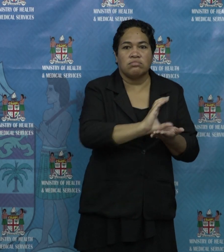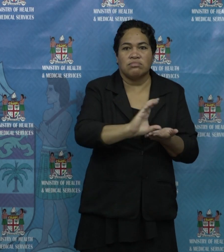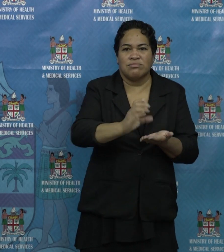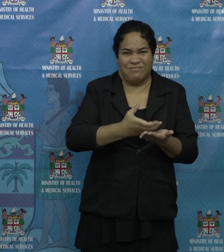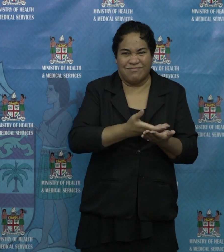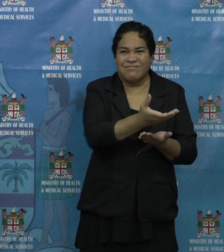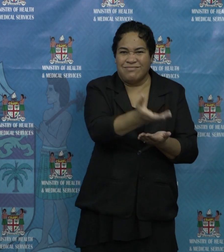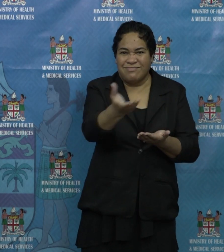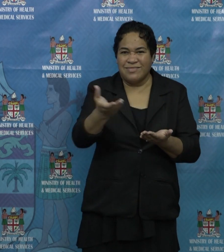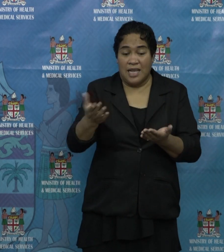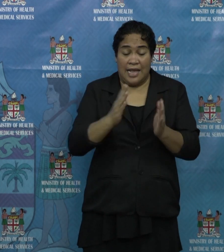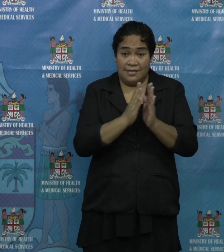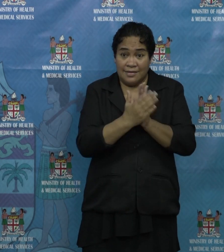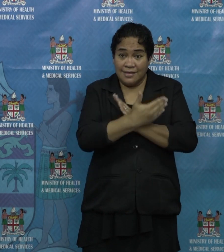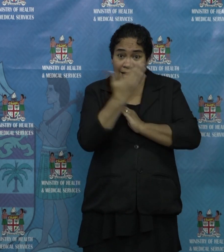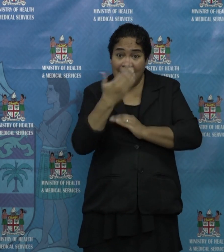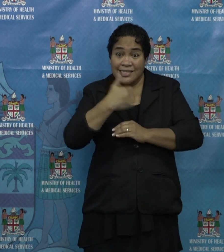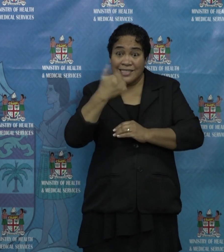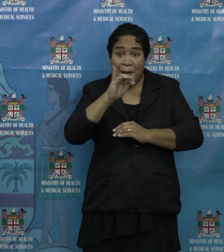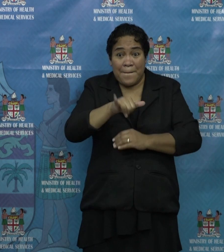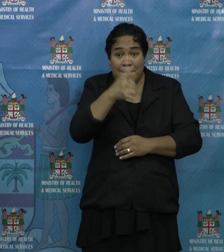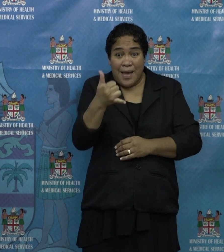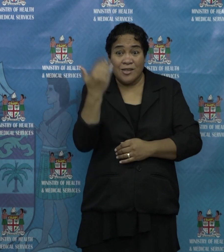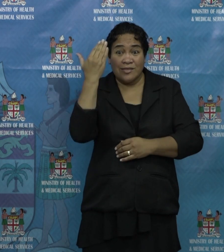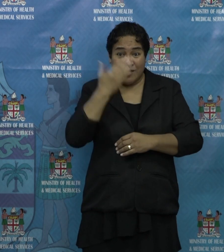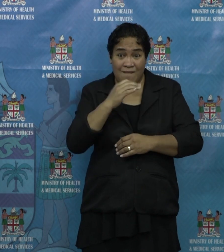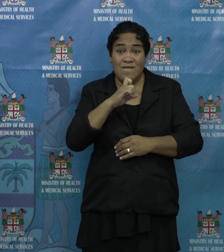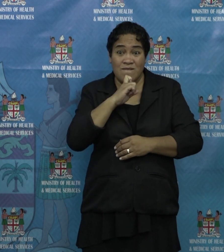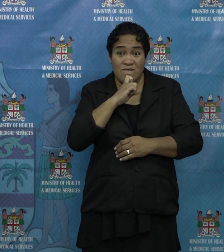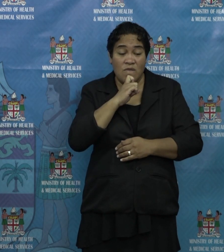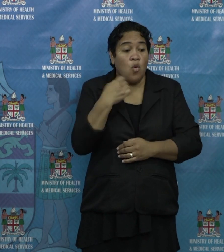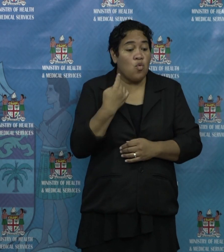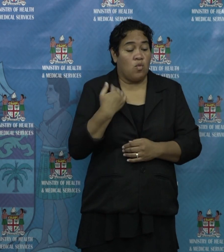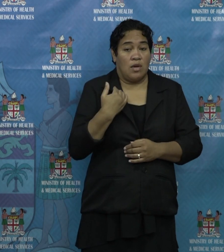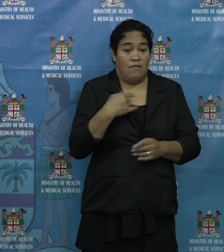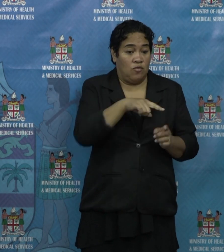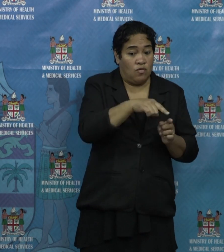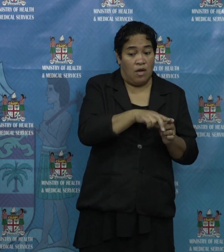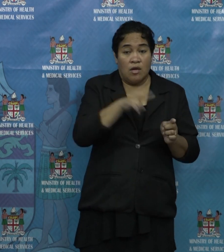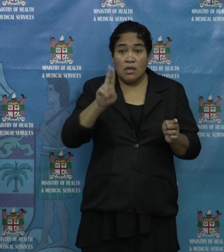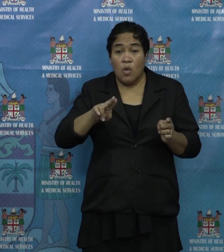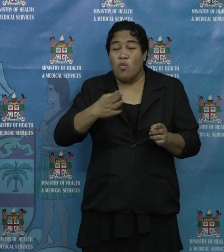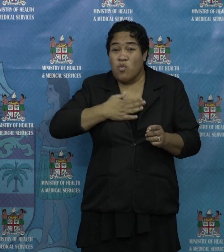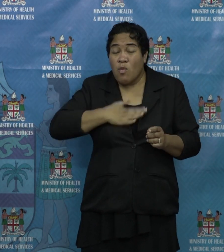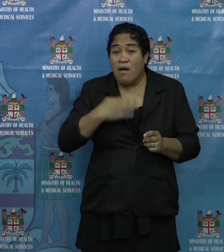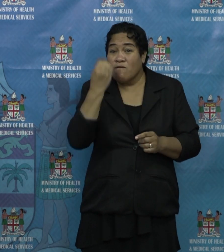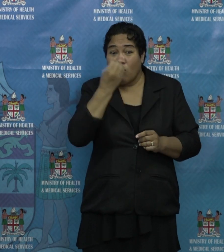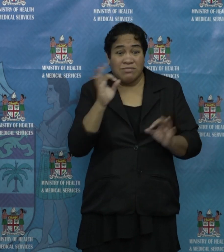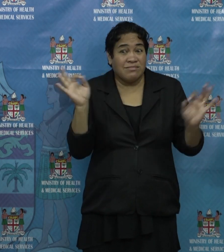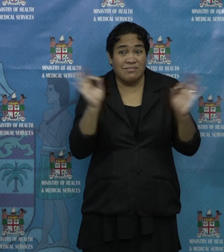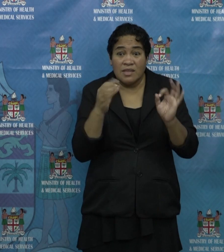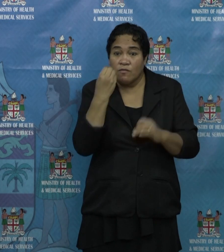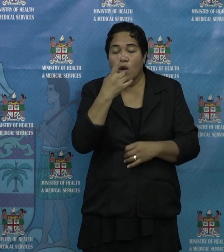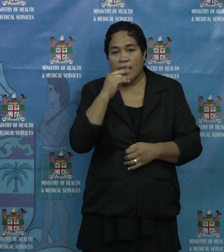16th of May at noon, Fijians living in Suva and Nosori who genuinely require an emergency food supply can